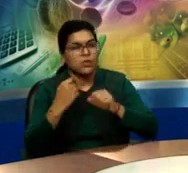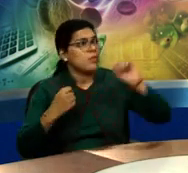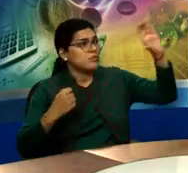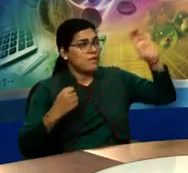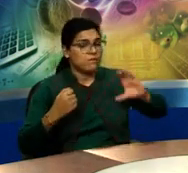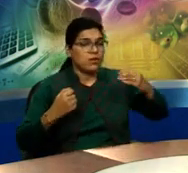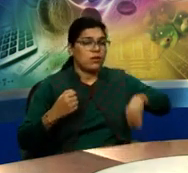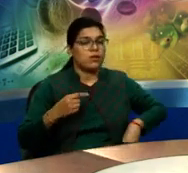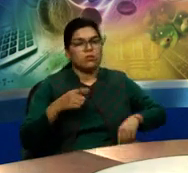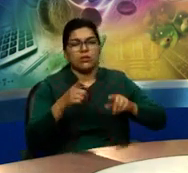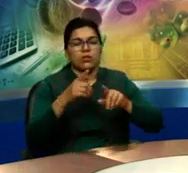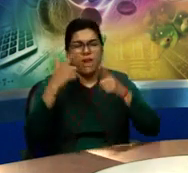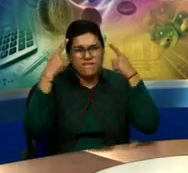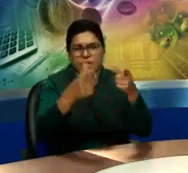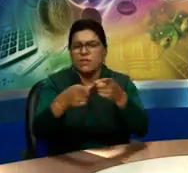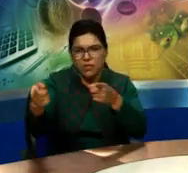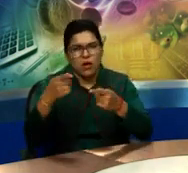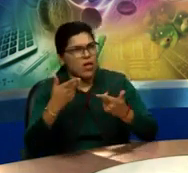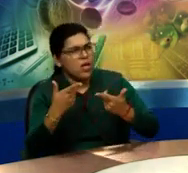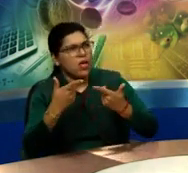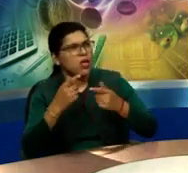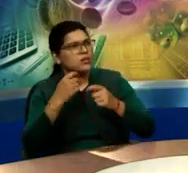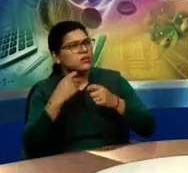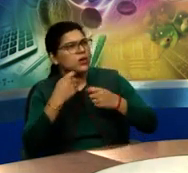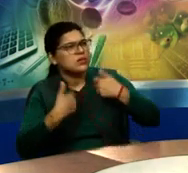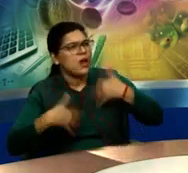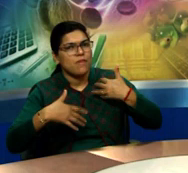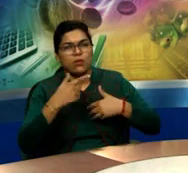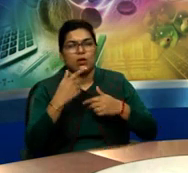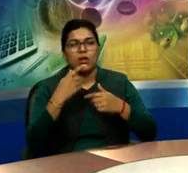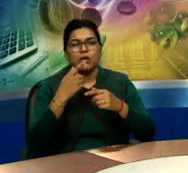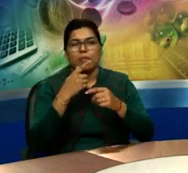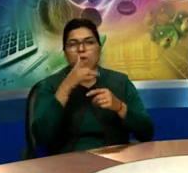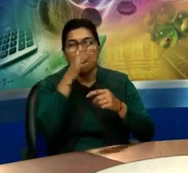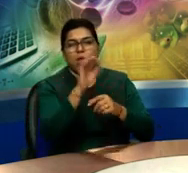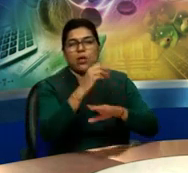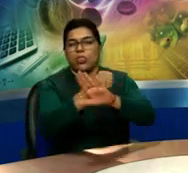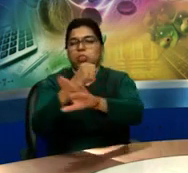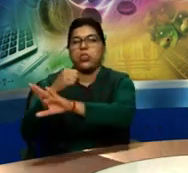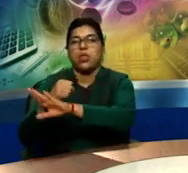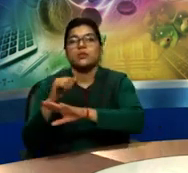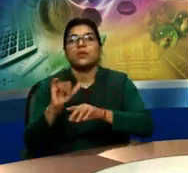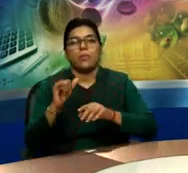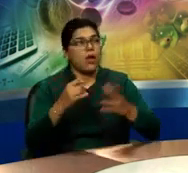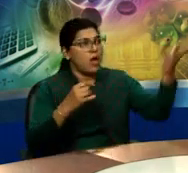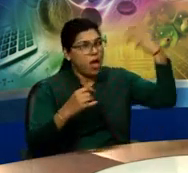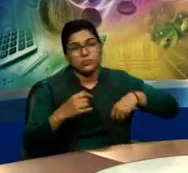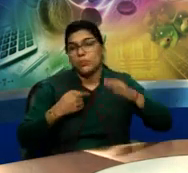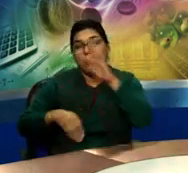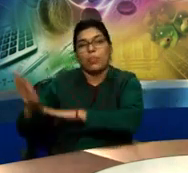and working for someone is also not correct.